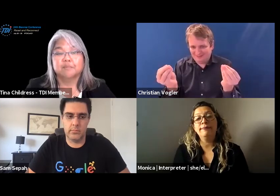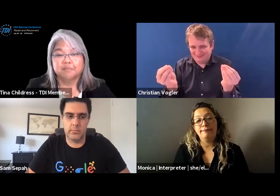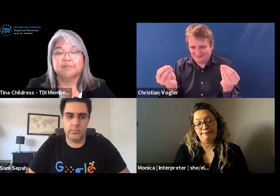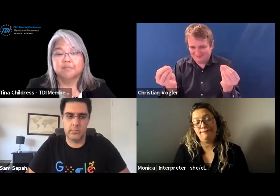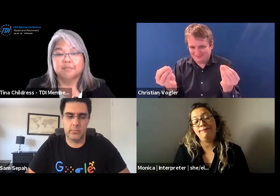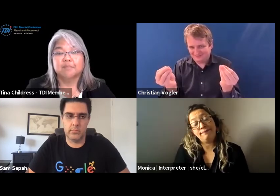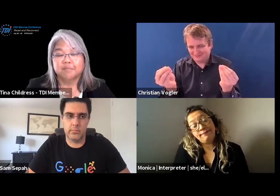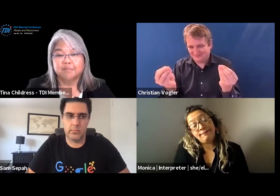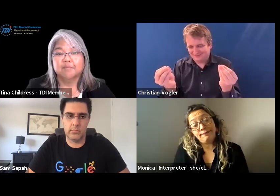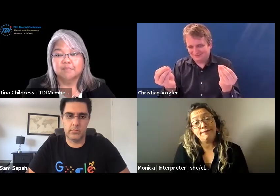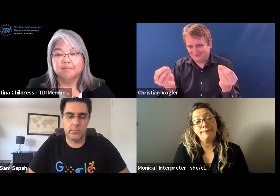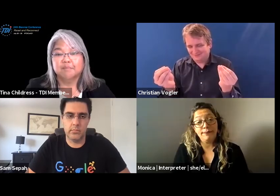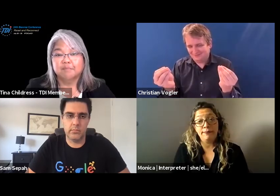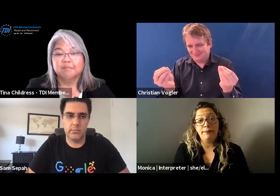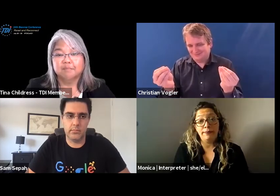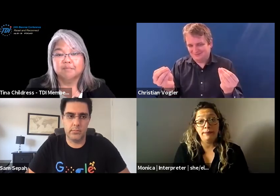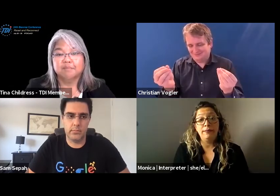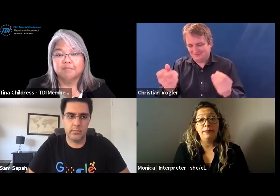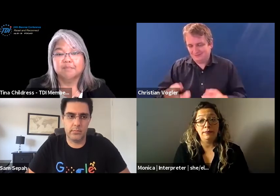So that should have never been absolved.